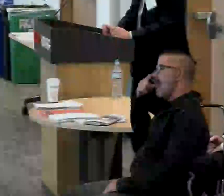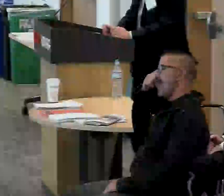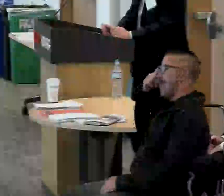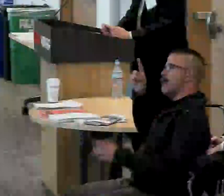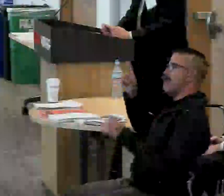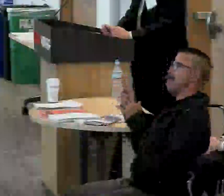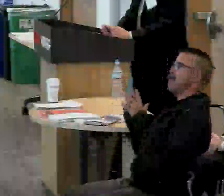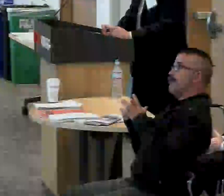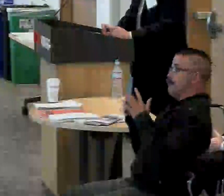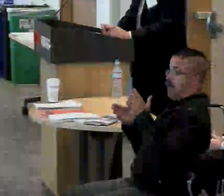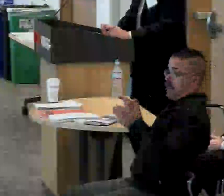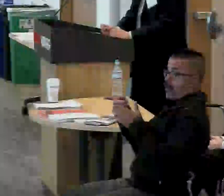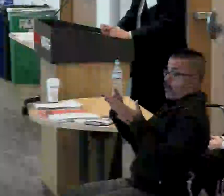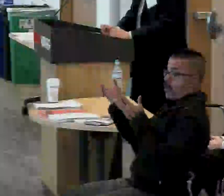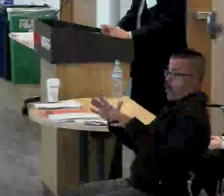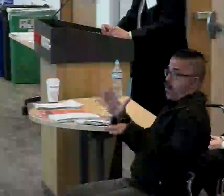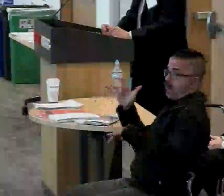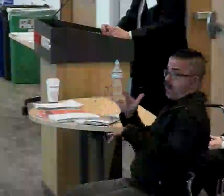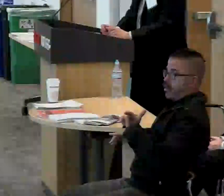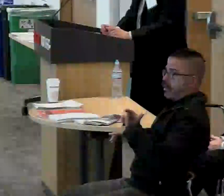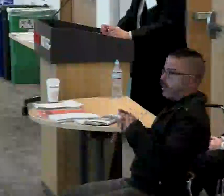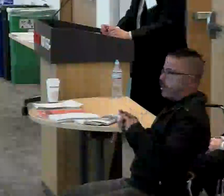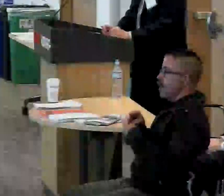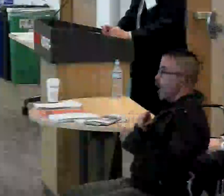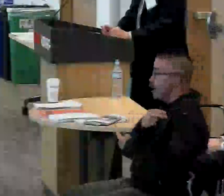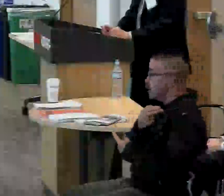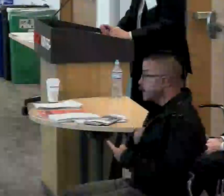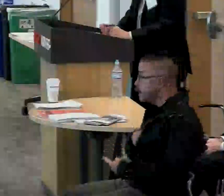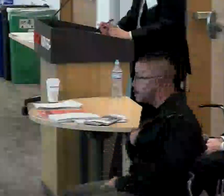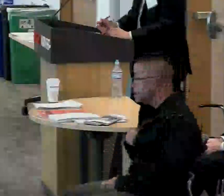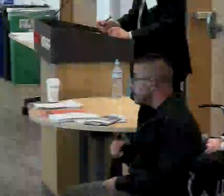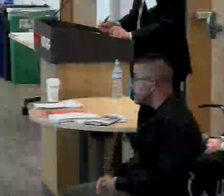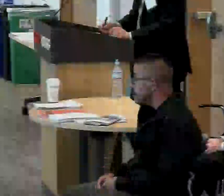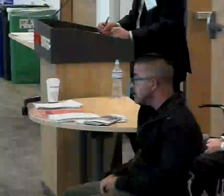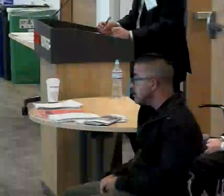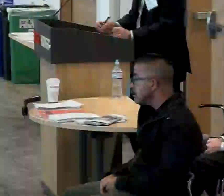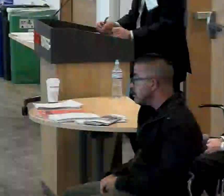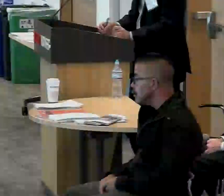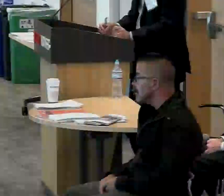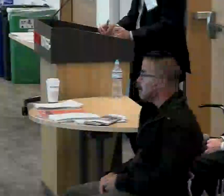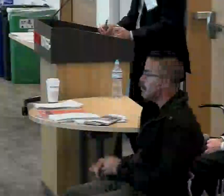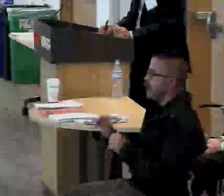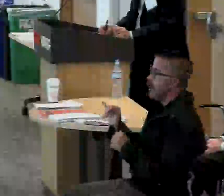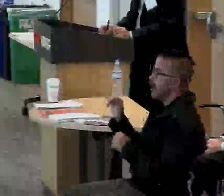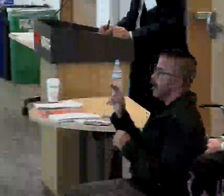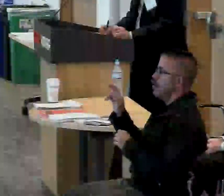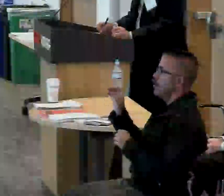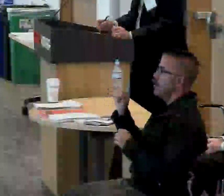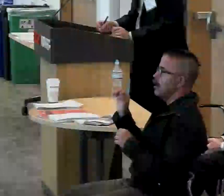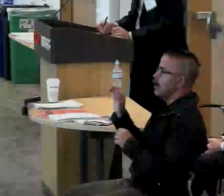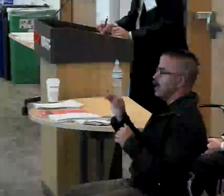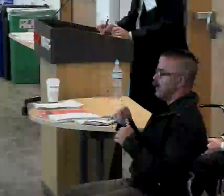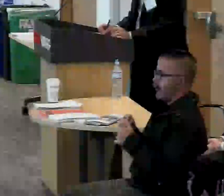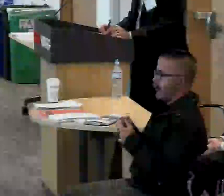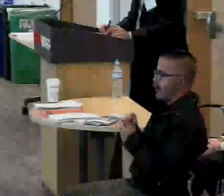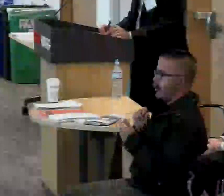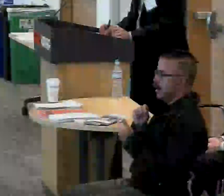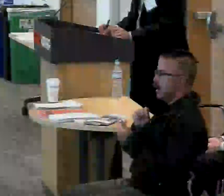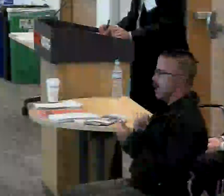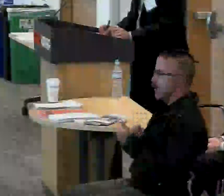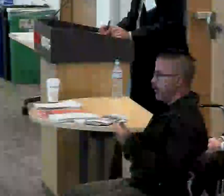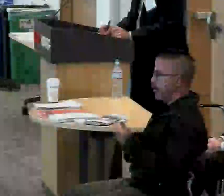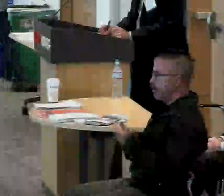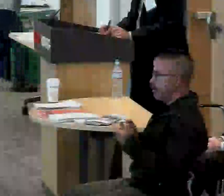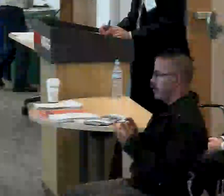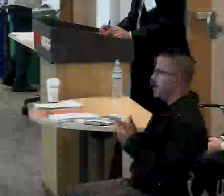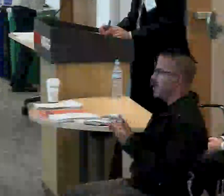maybe you reached out to the hospitals, such as UCSF, Stanford, and stuff